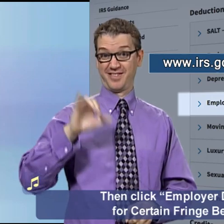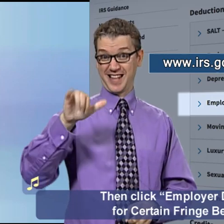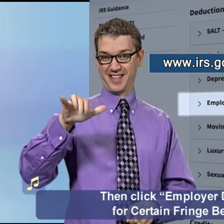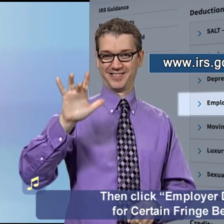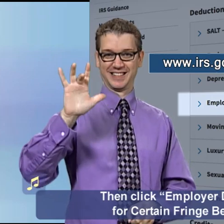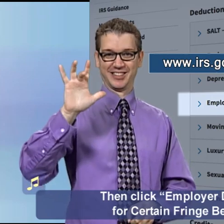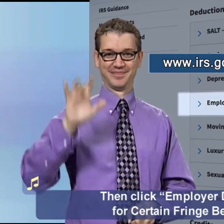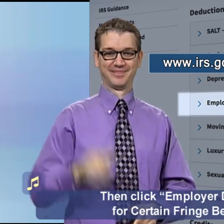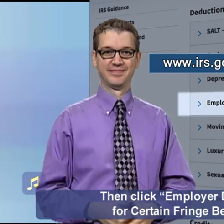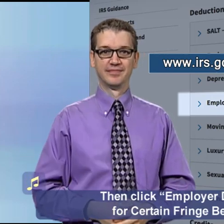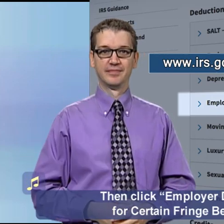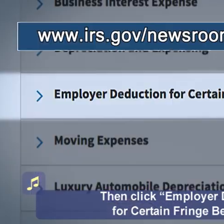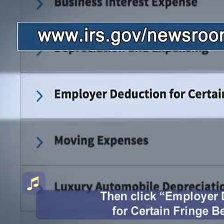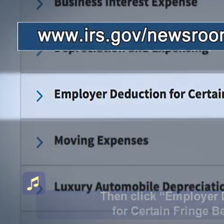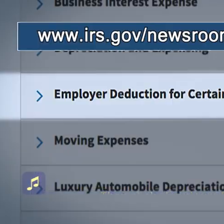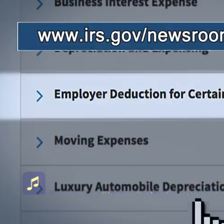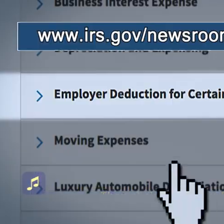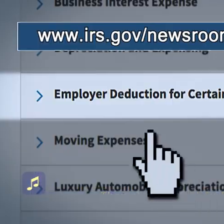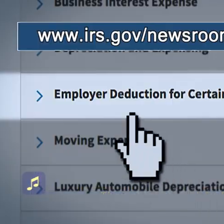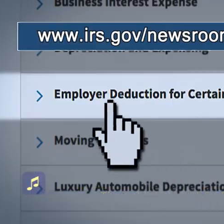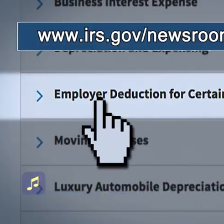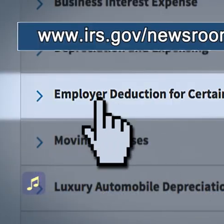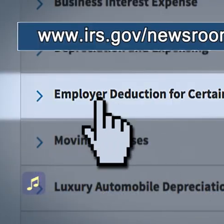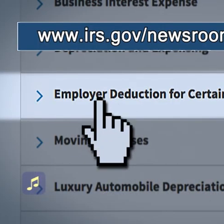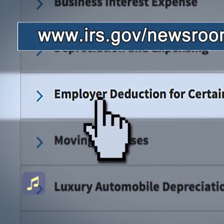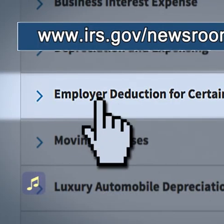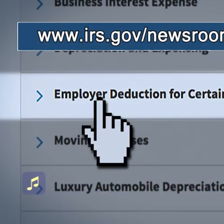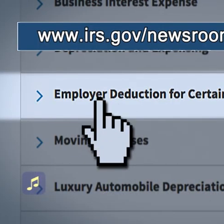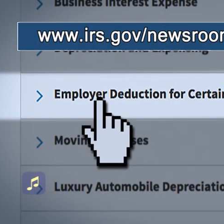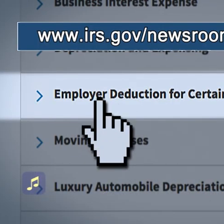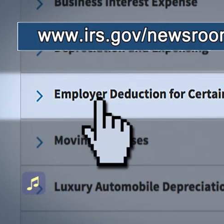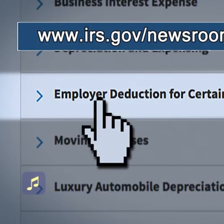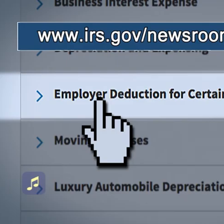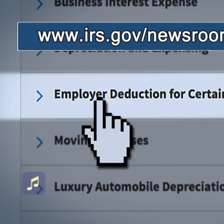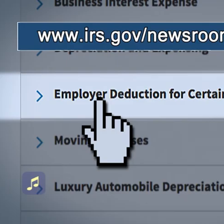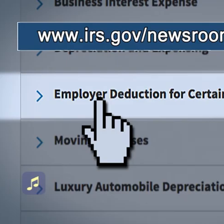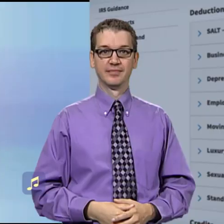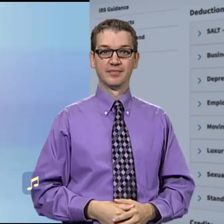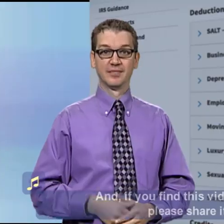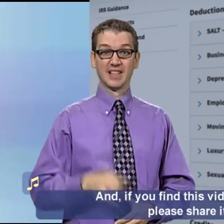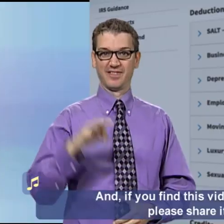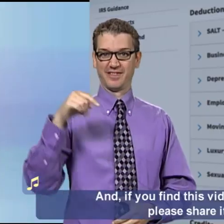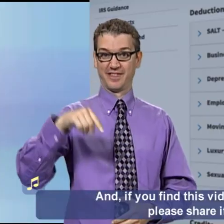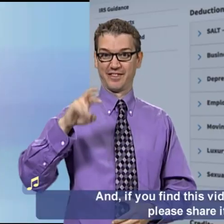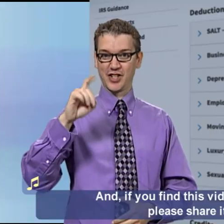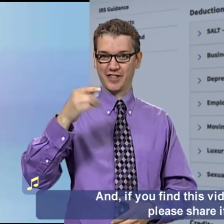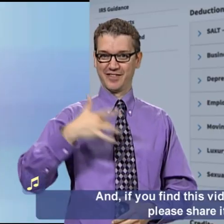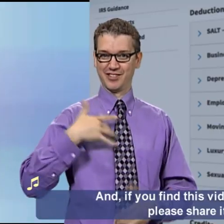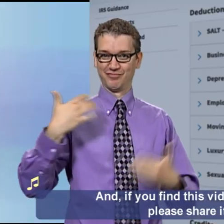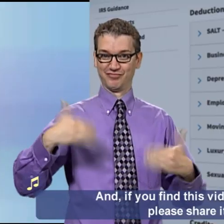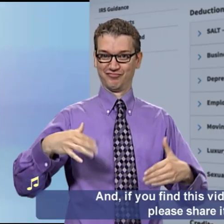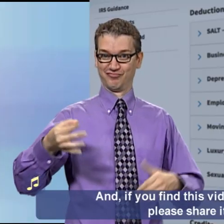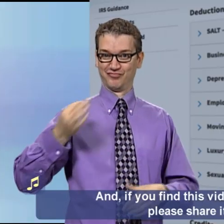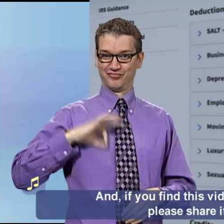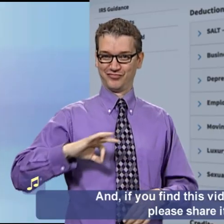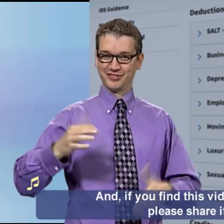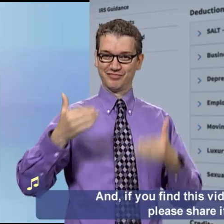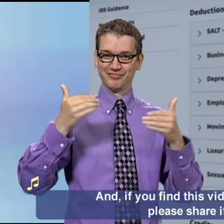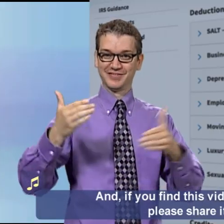and if you find this video helpful please share